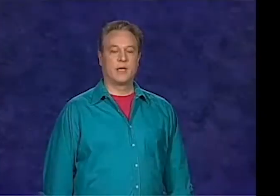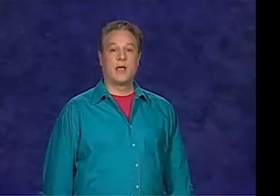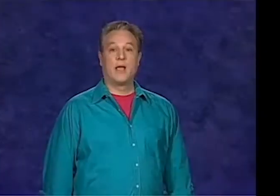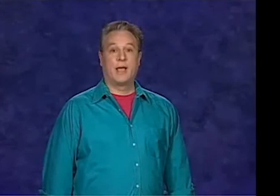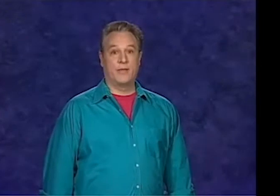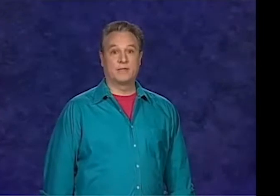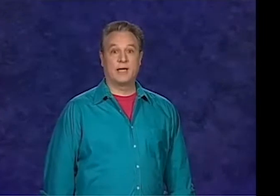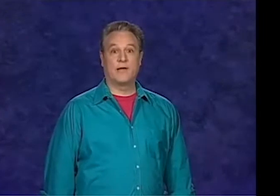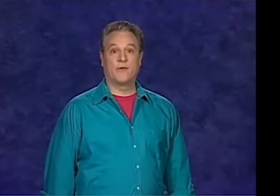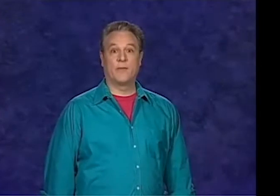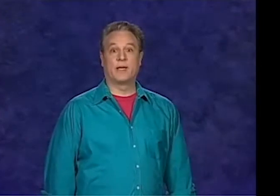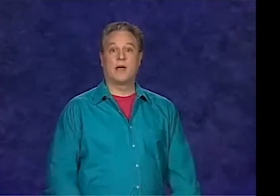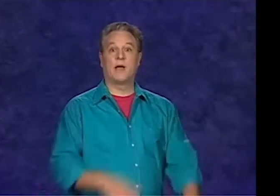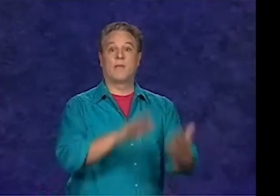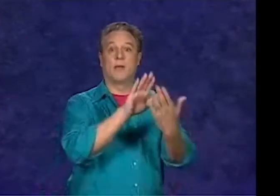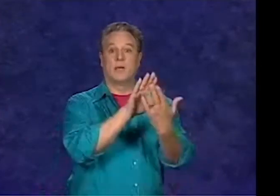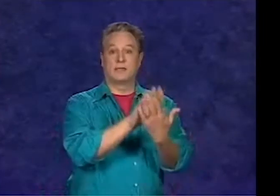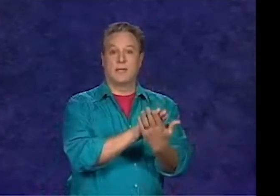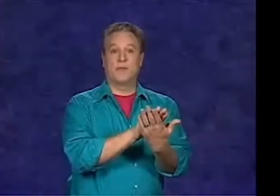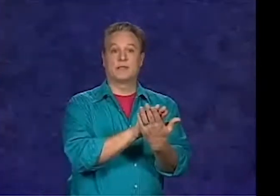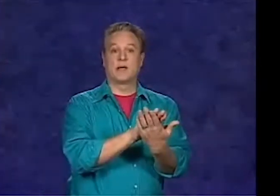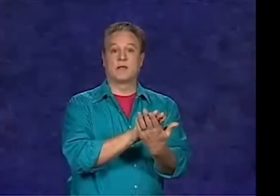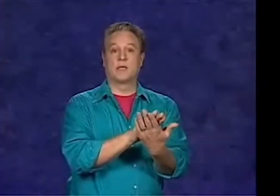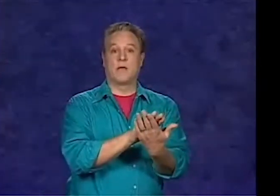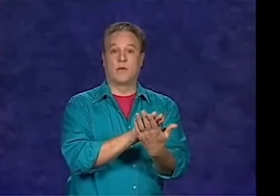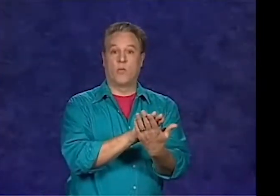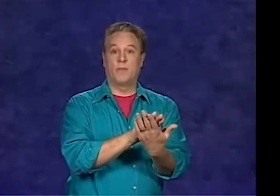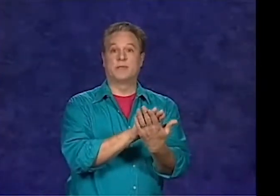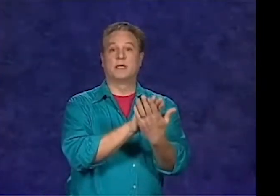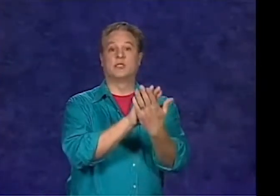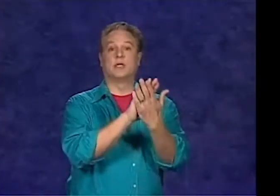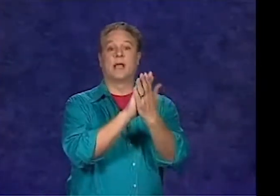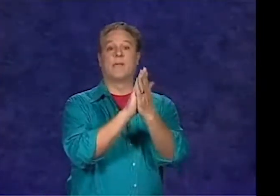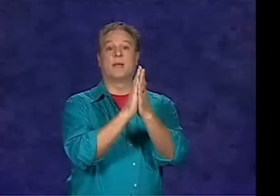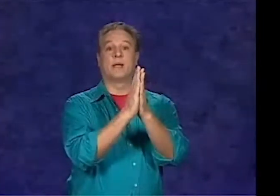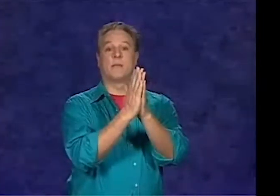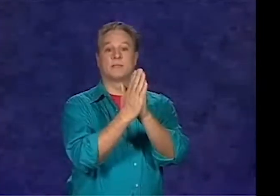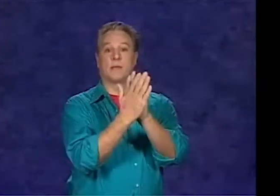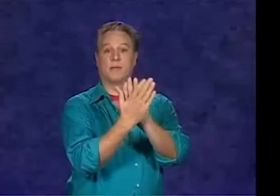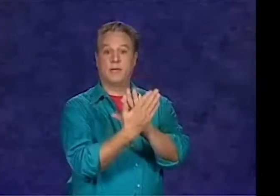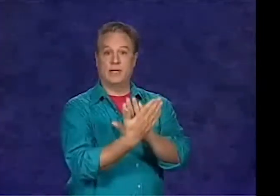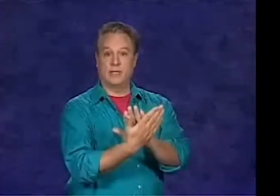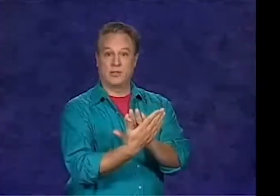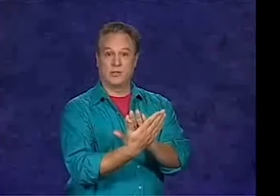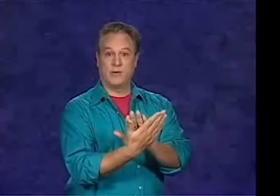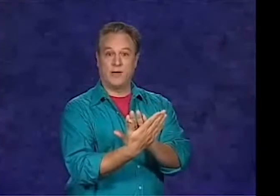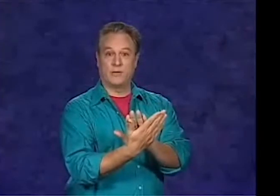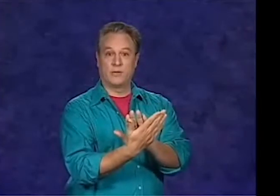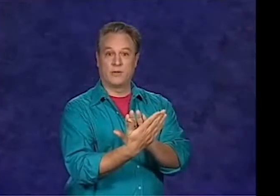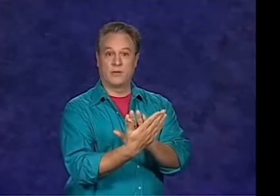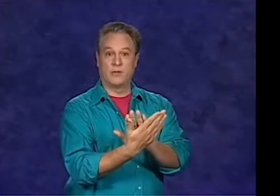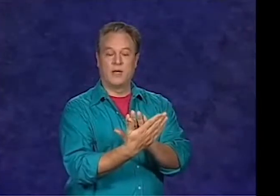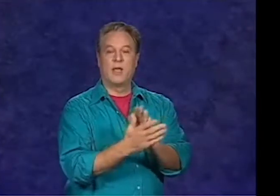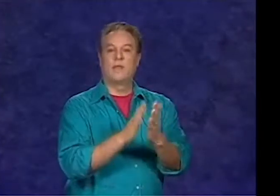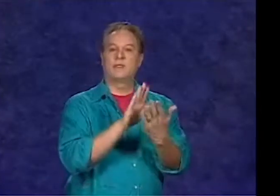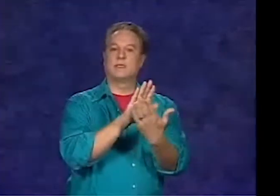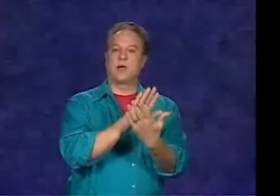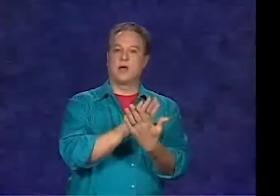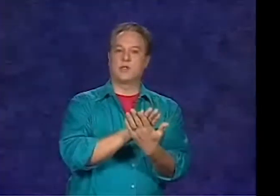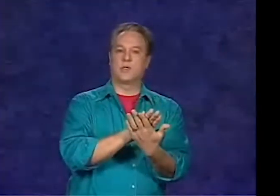In the sign for become, something starts off in one position and becomes completely turned around. This is also the sign for